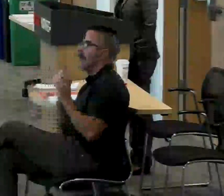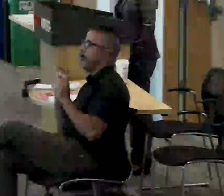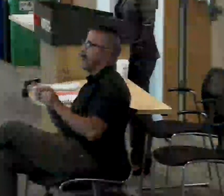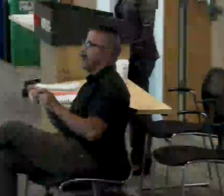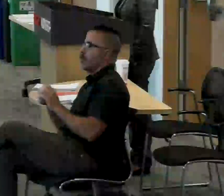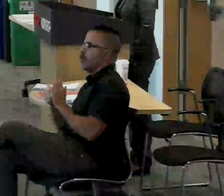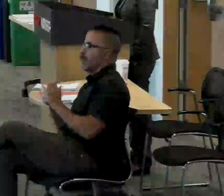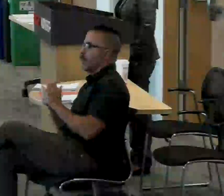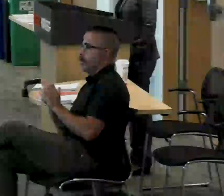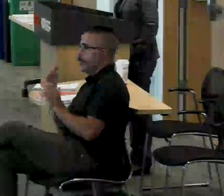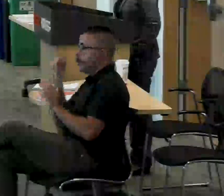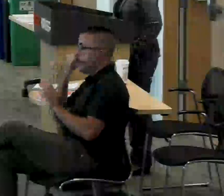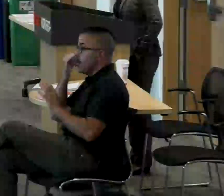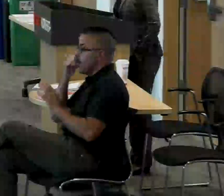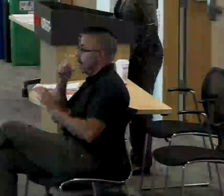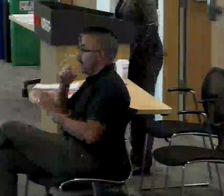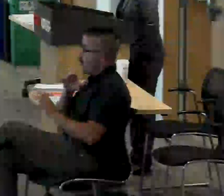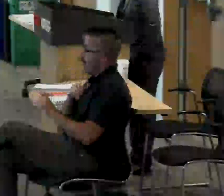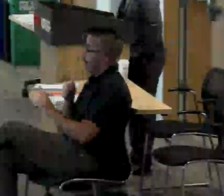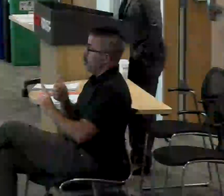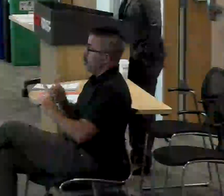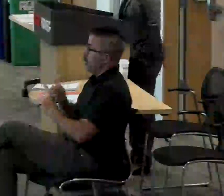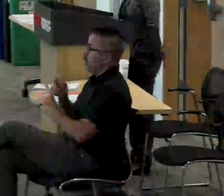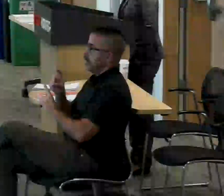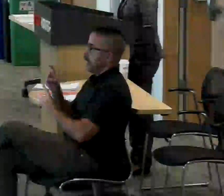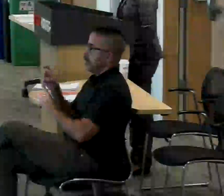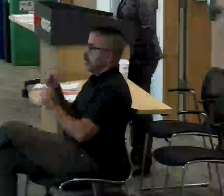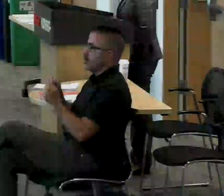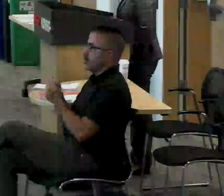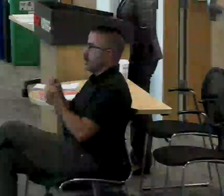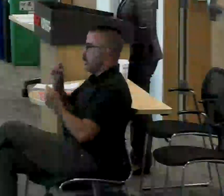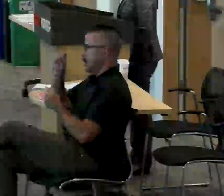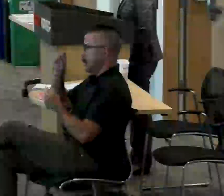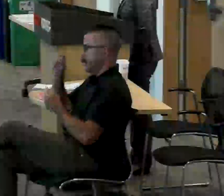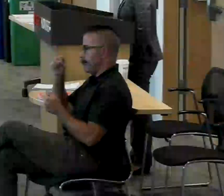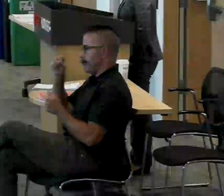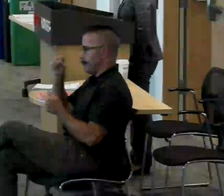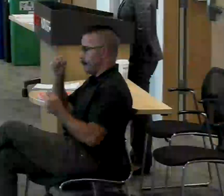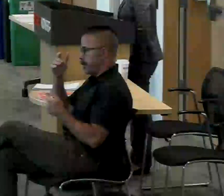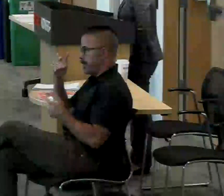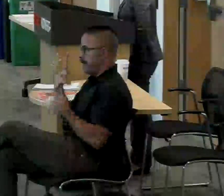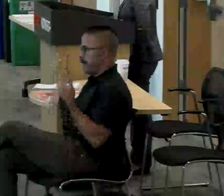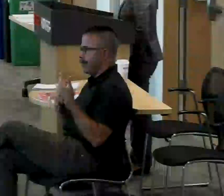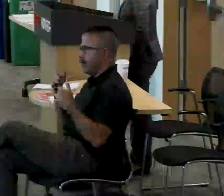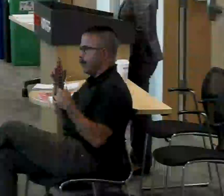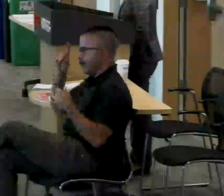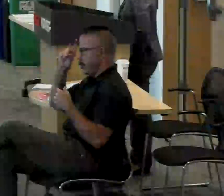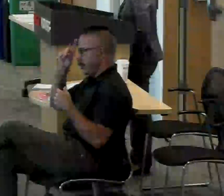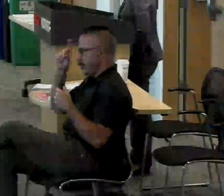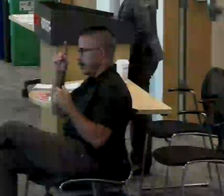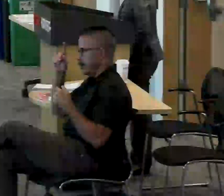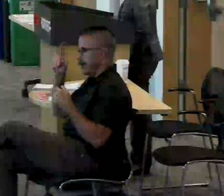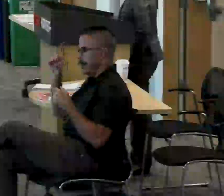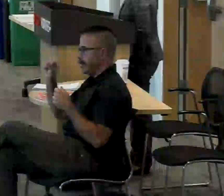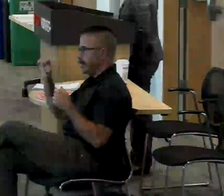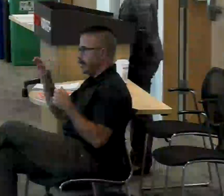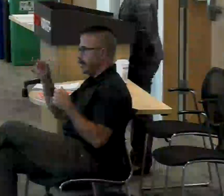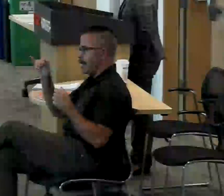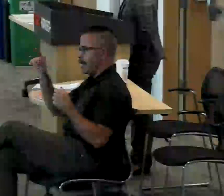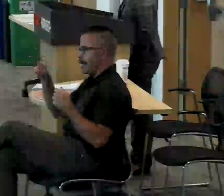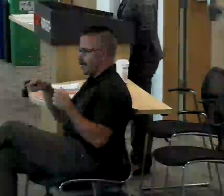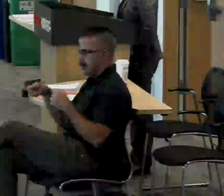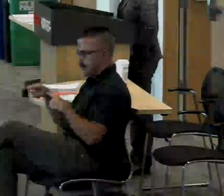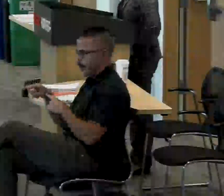that a woman who has been diagnosed with schizophrenia in her late 30s, early 40s, which is actually statistically typical of